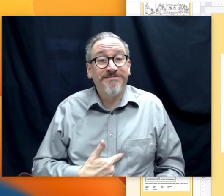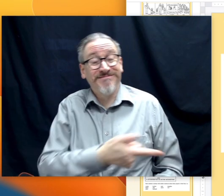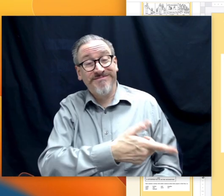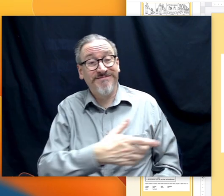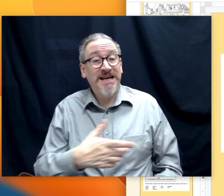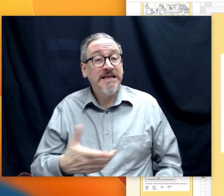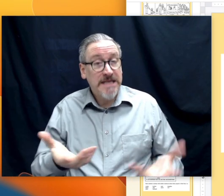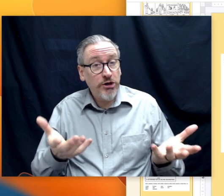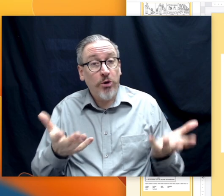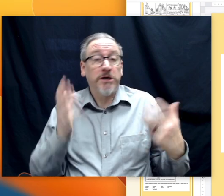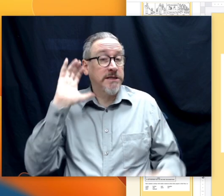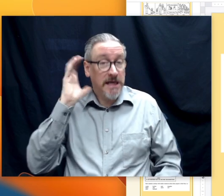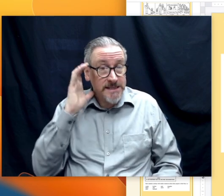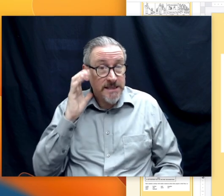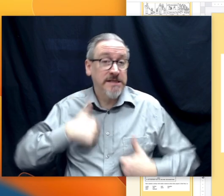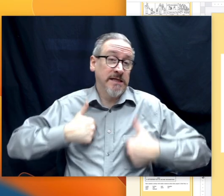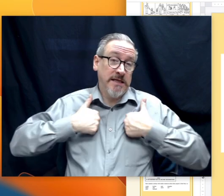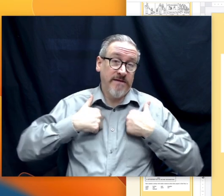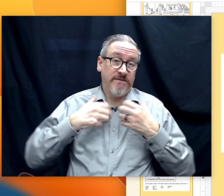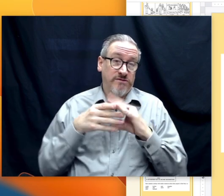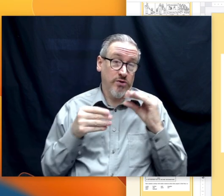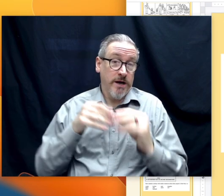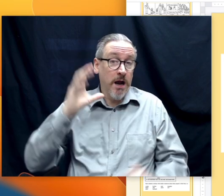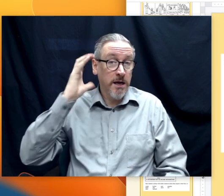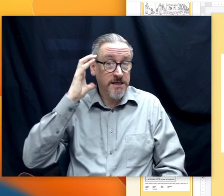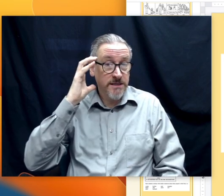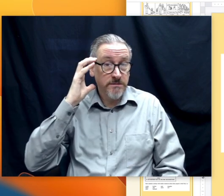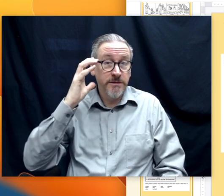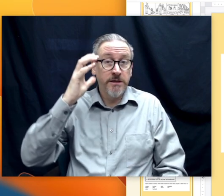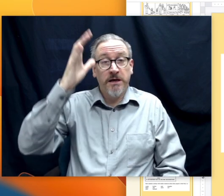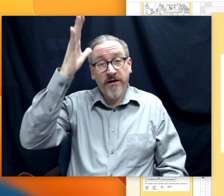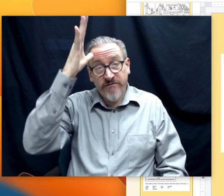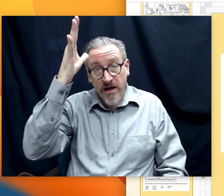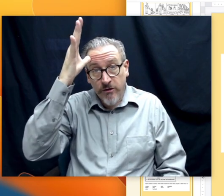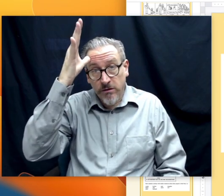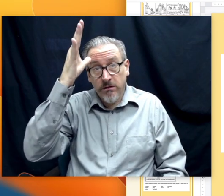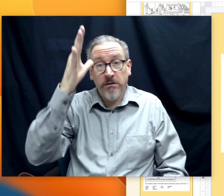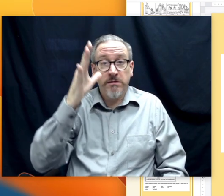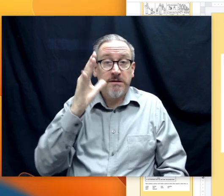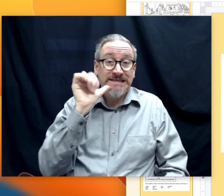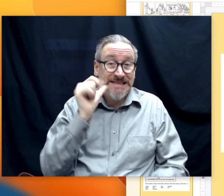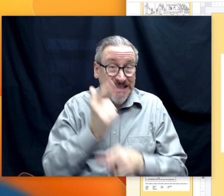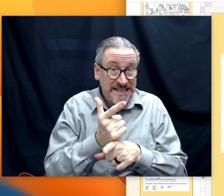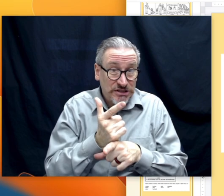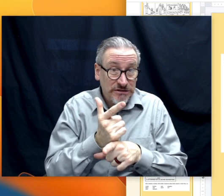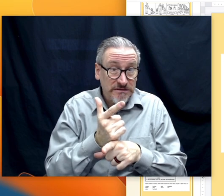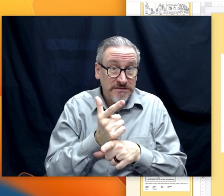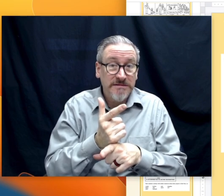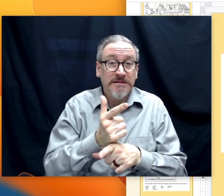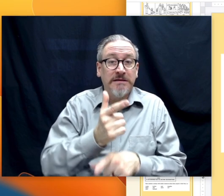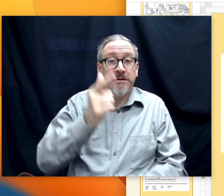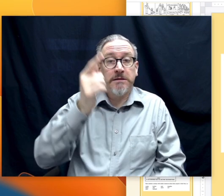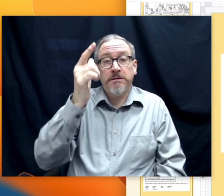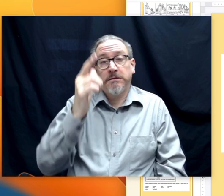say, tell your cousin's life story. Cousin, father, sister,